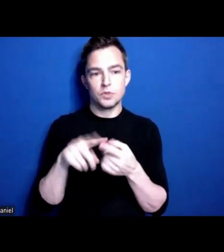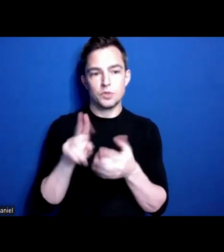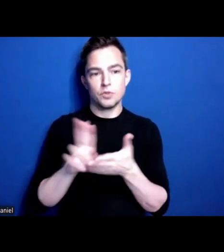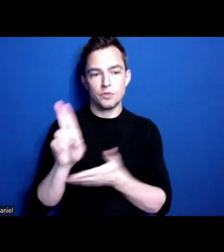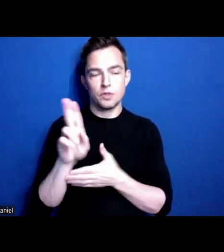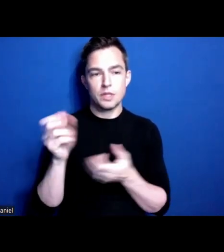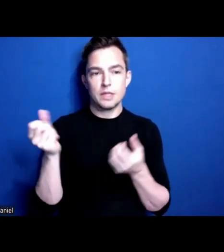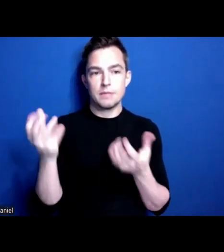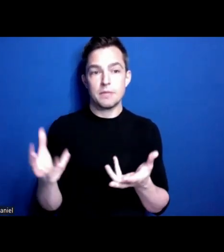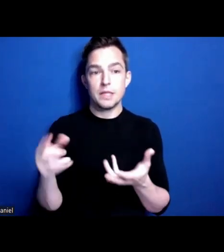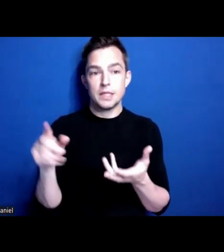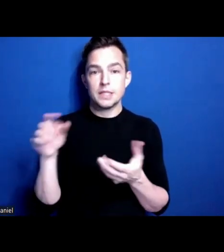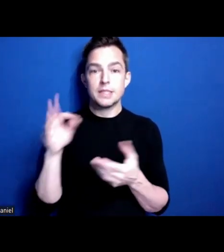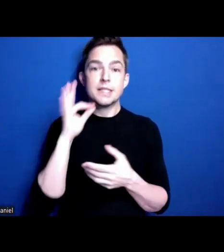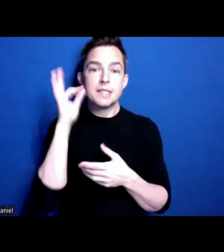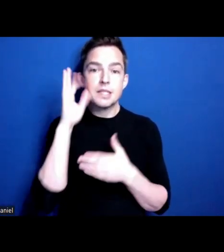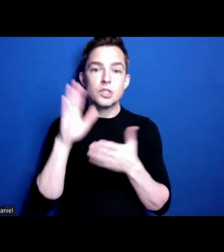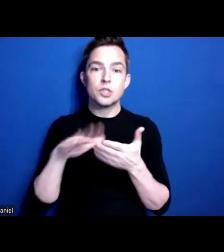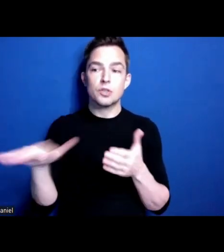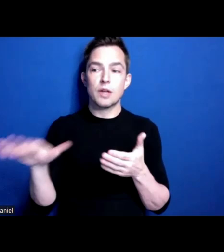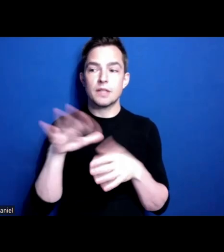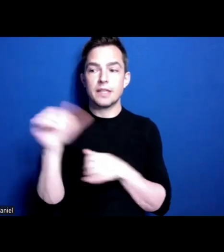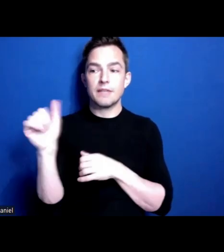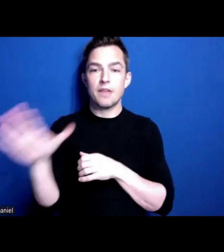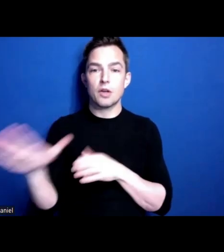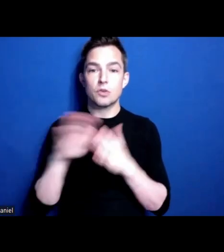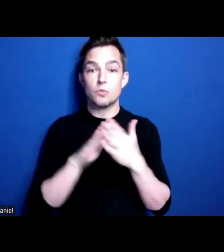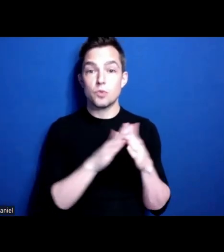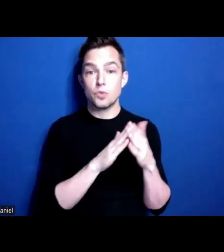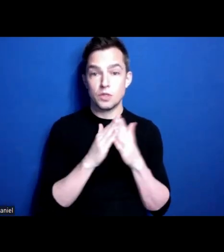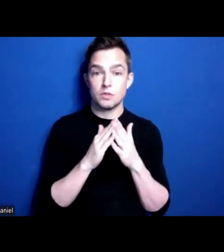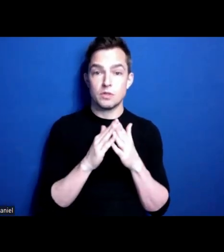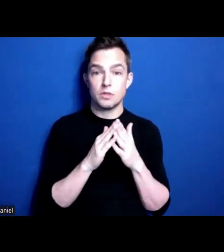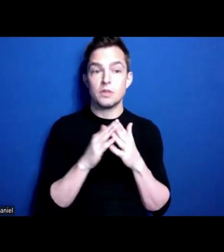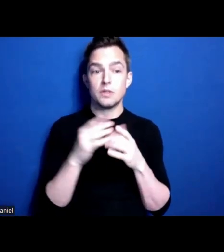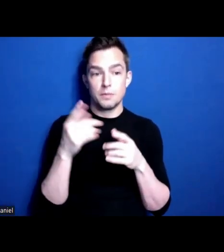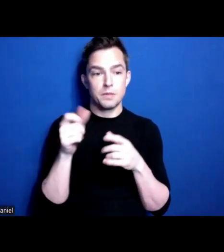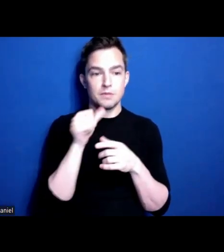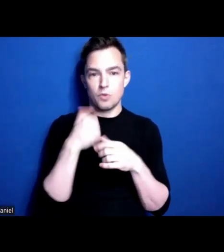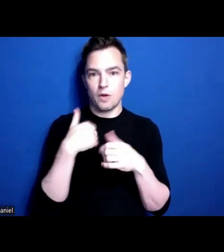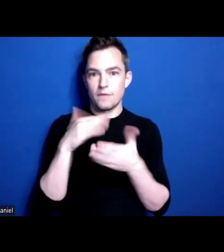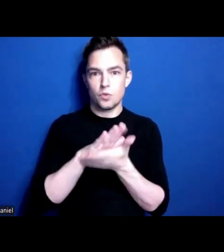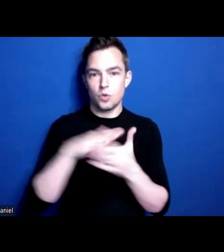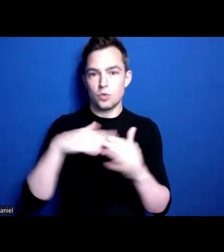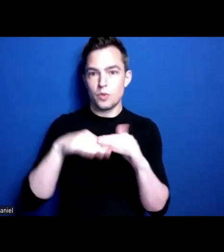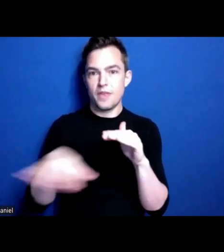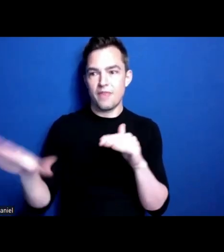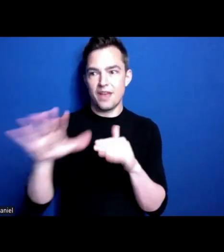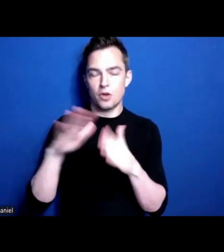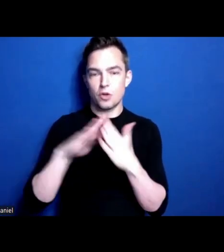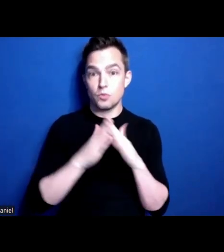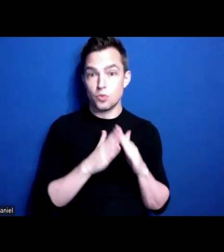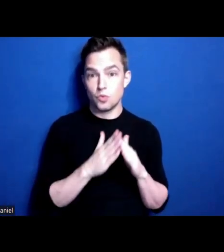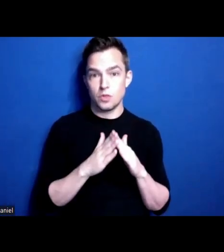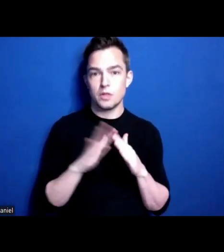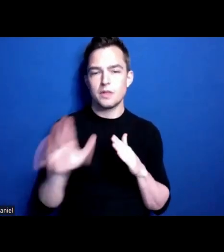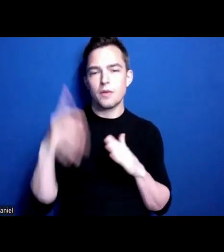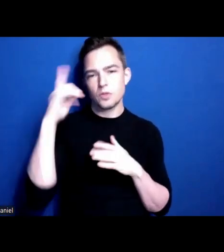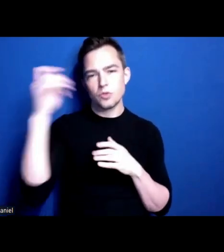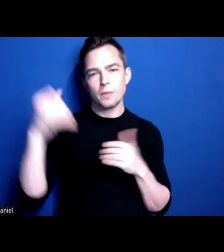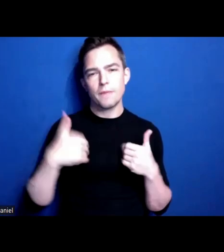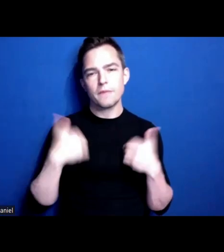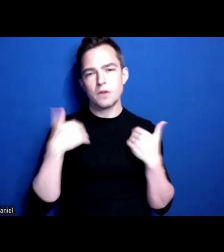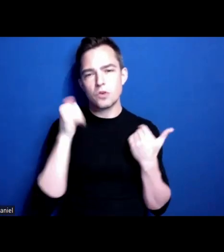Indian children have to leave their communities to go to school because they do not have schools in their community. That was the dream of a young